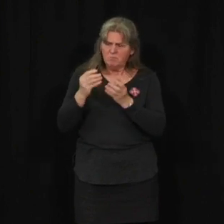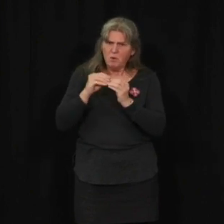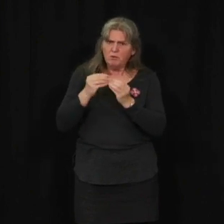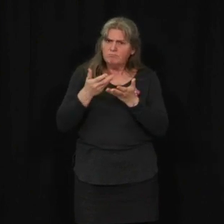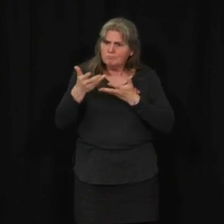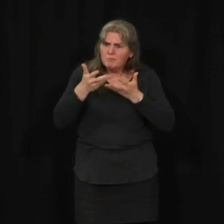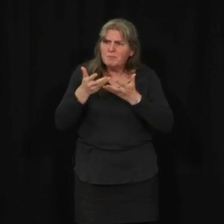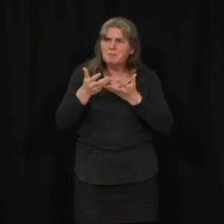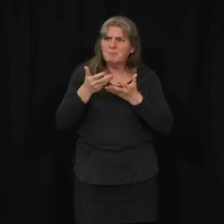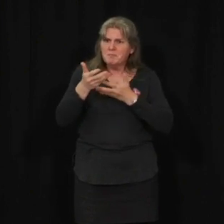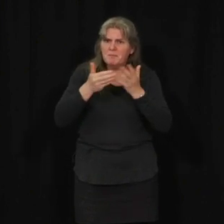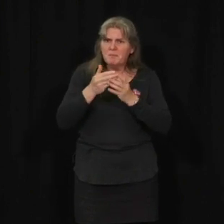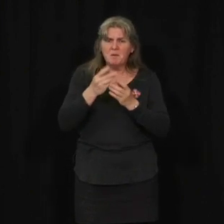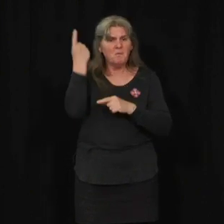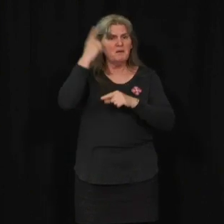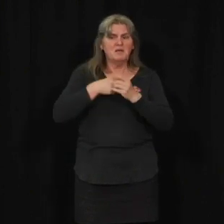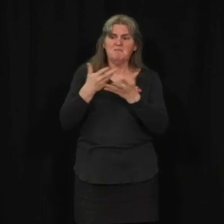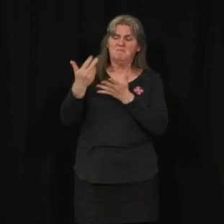of